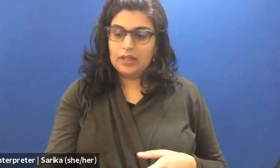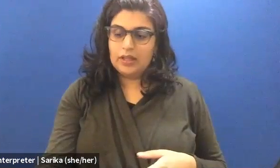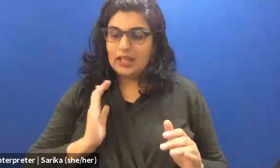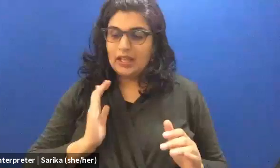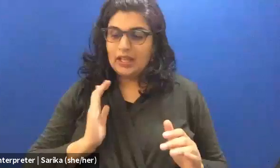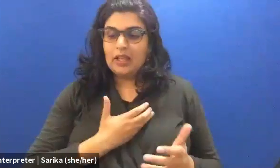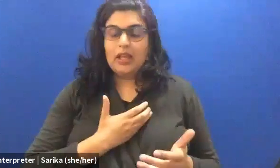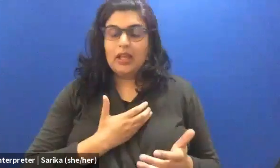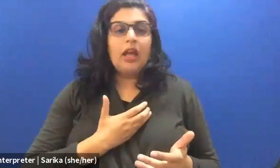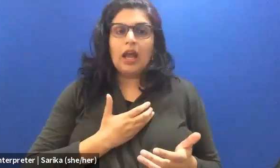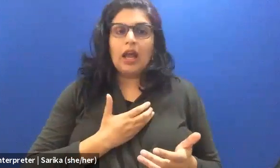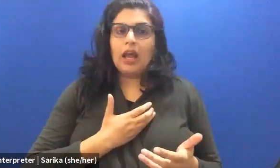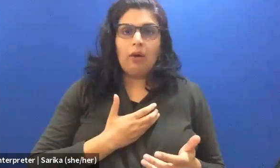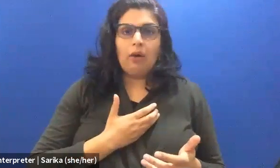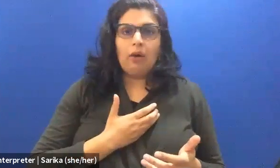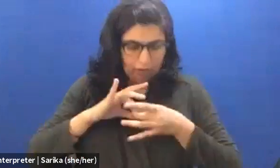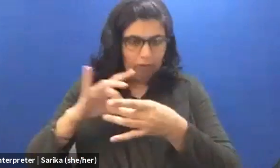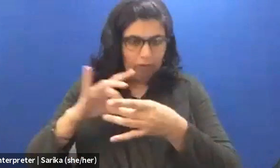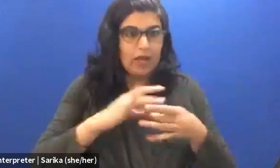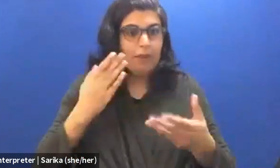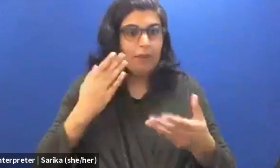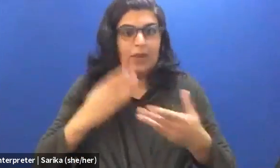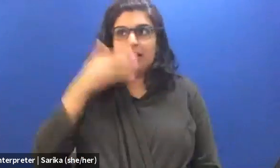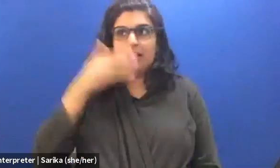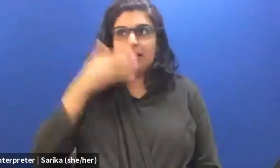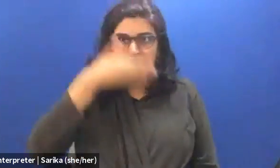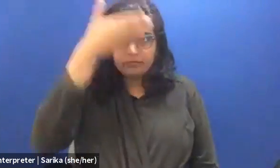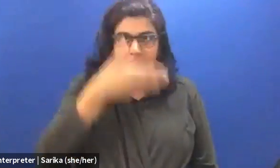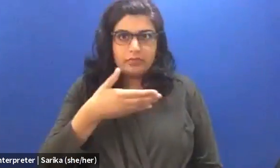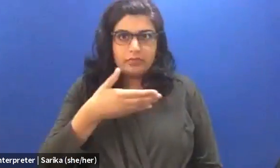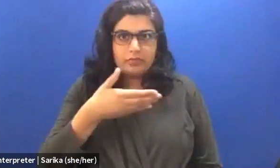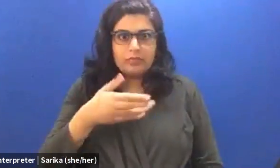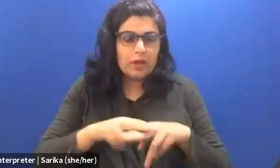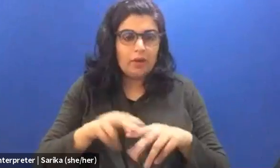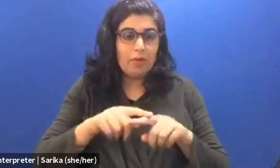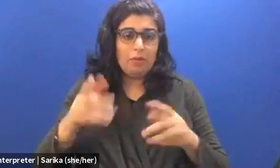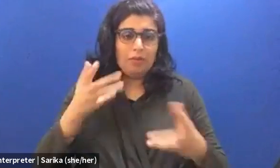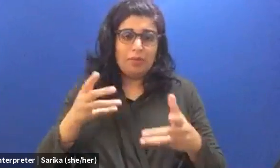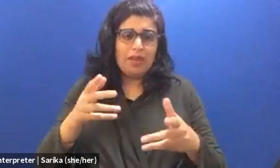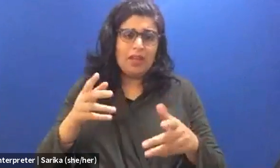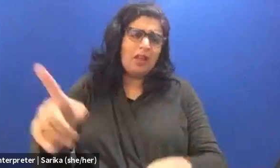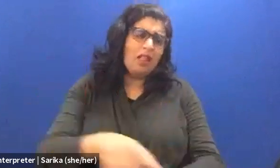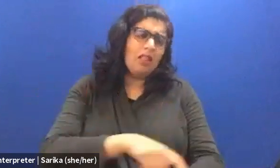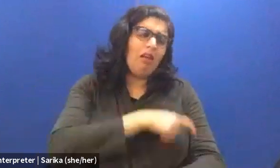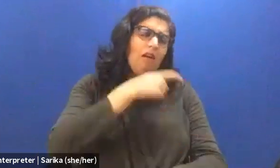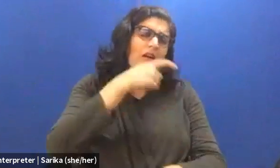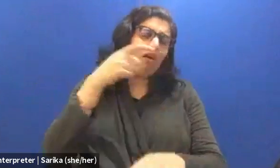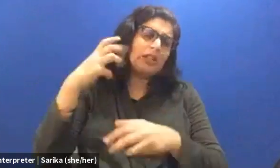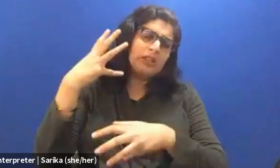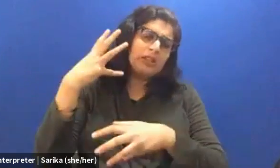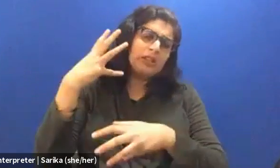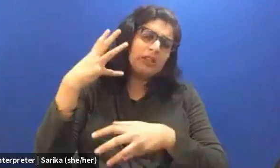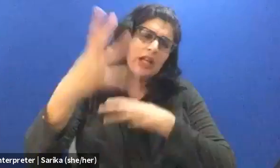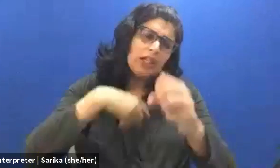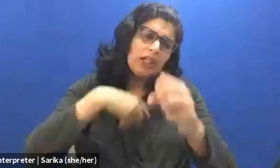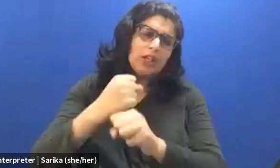train or the violence right in front of us, but sometimes it's a long like years of